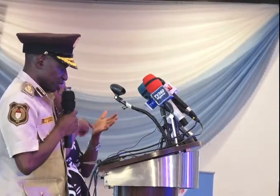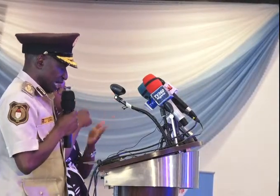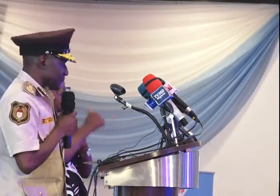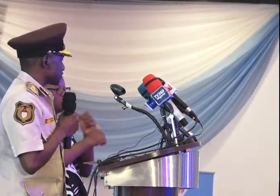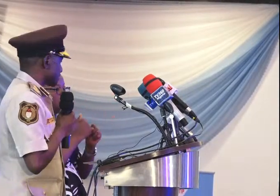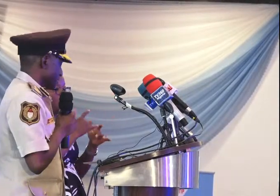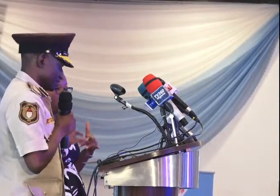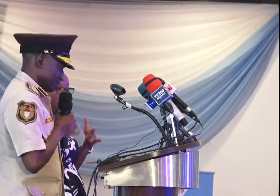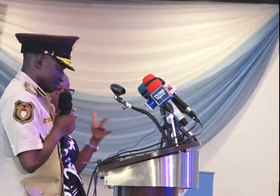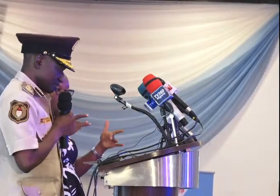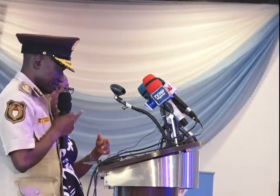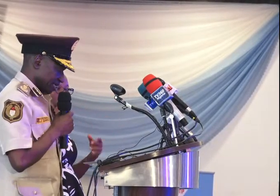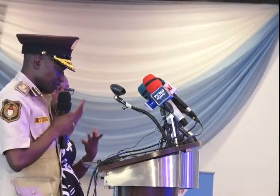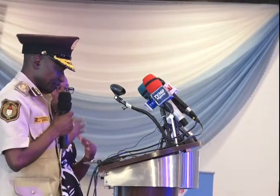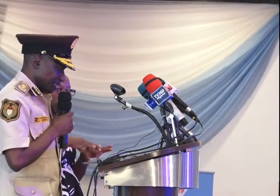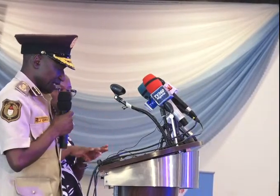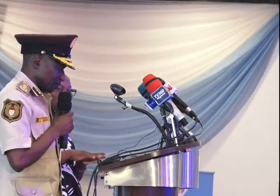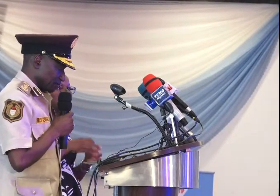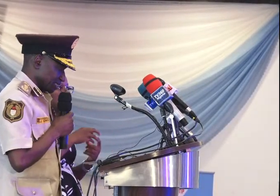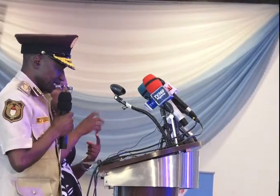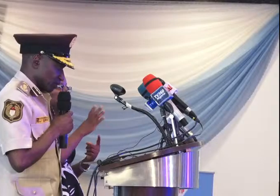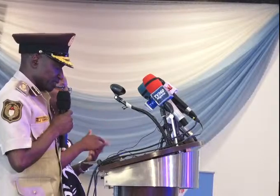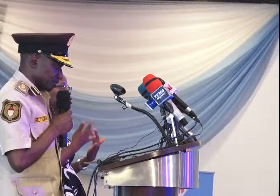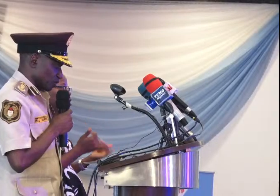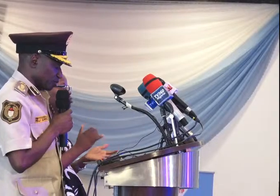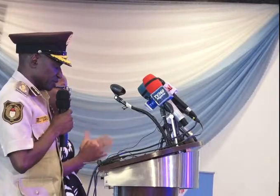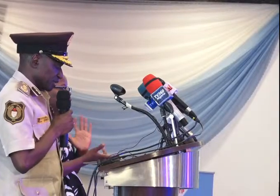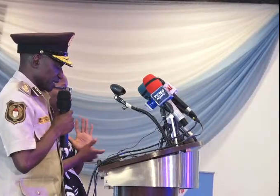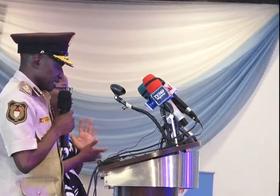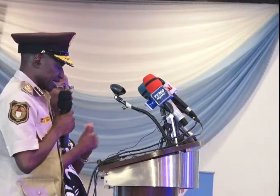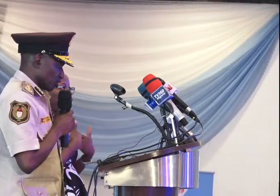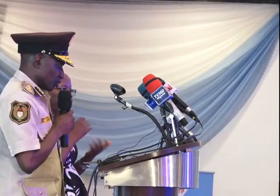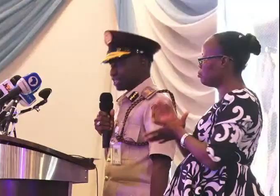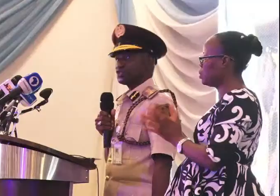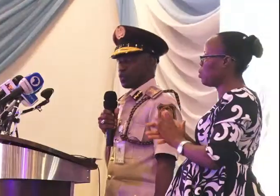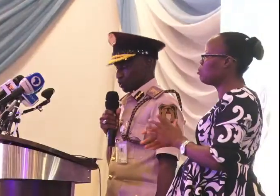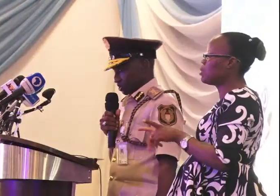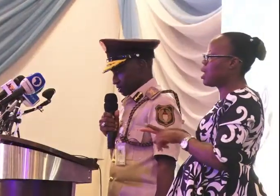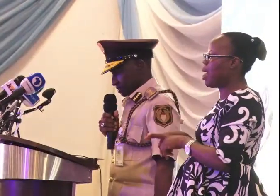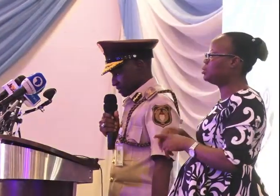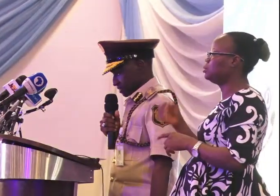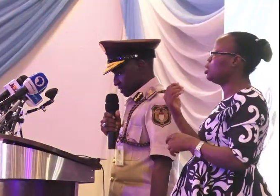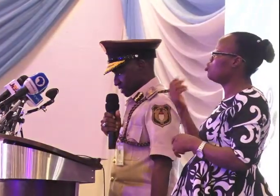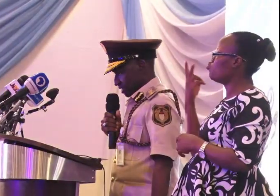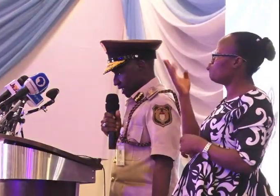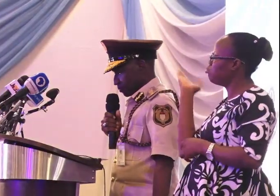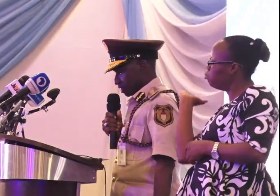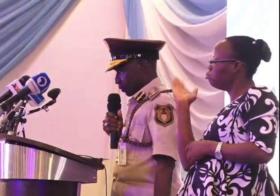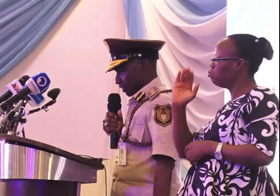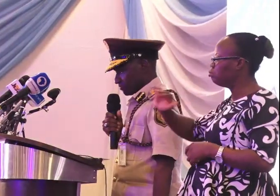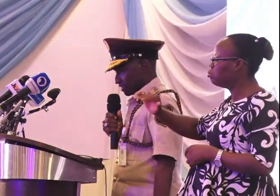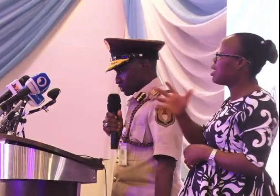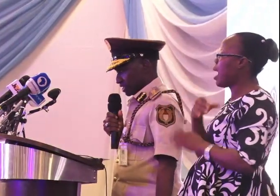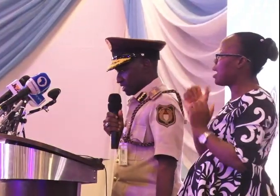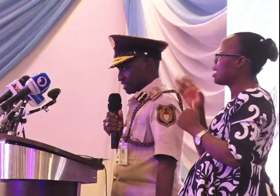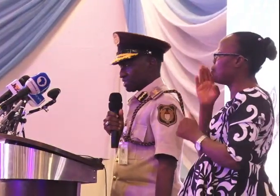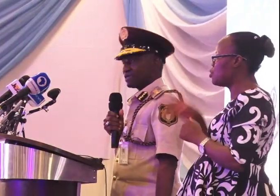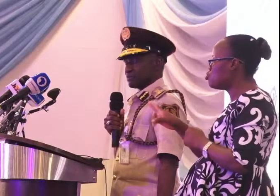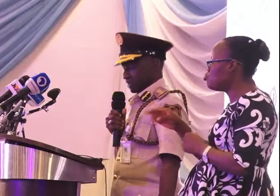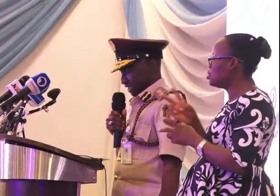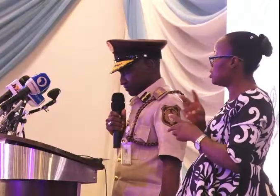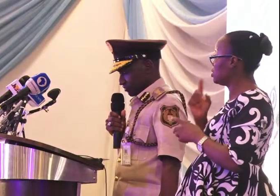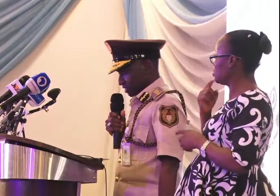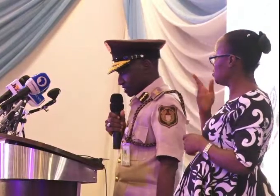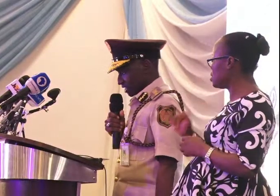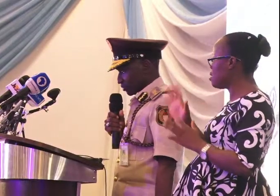is equally apt, especially now that technology has become like a double-edged sword and can be deployed variously